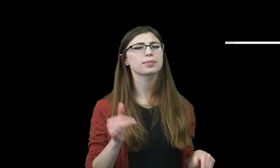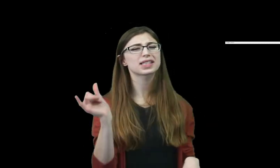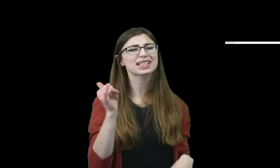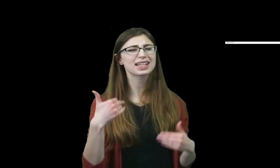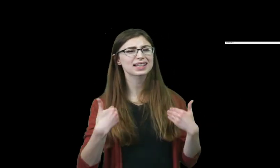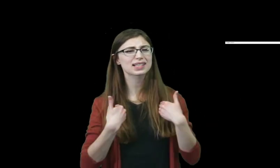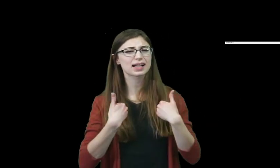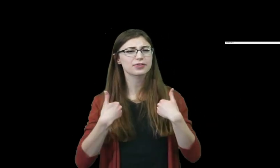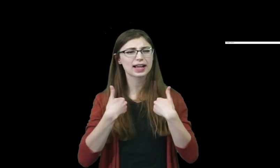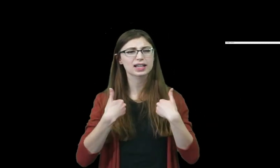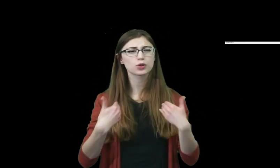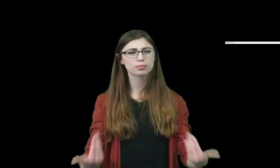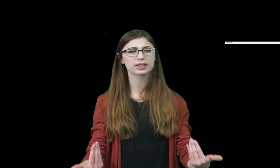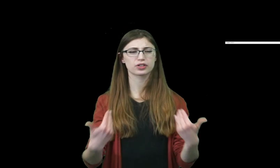It's kind of like the sign for animal, but just a